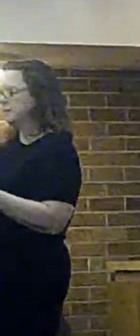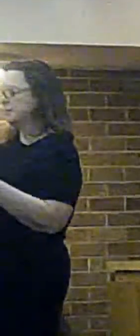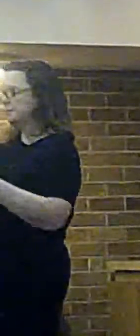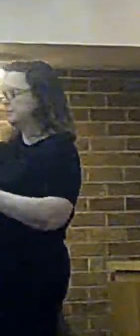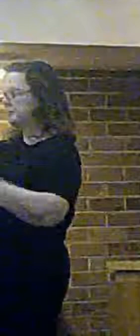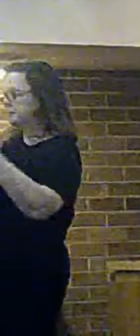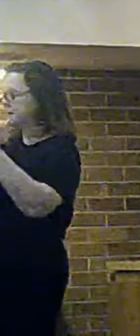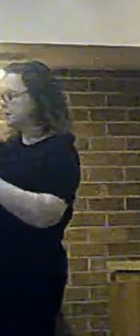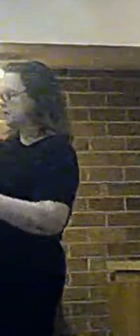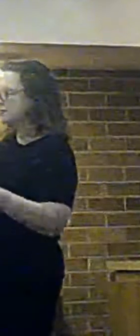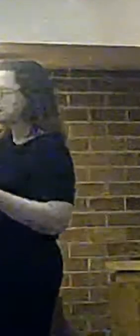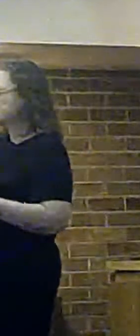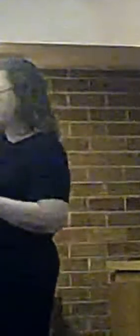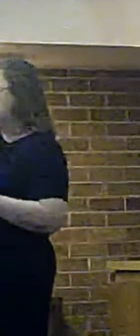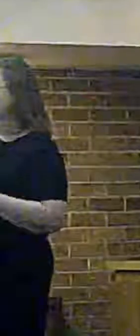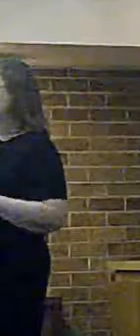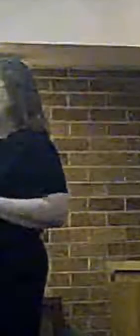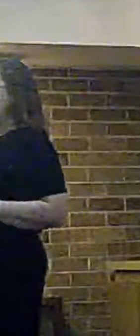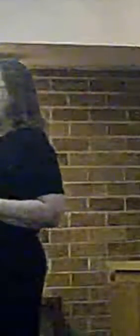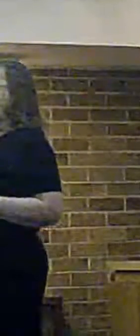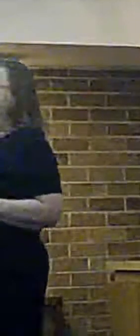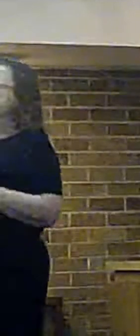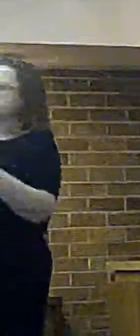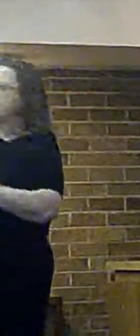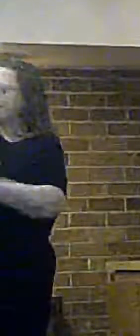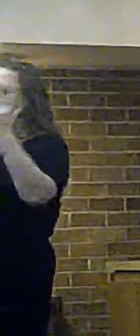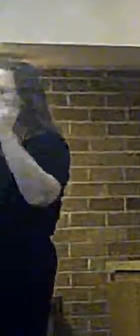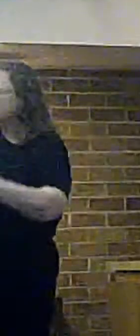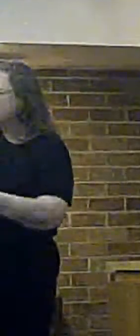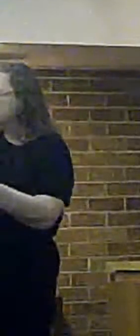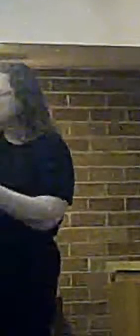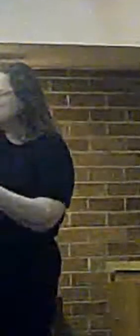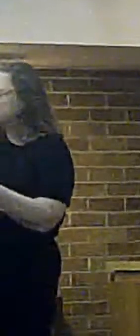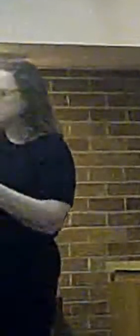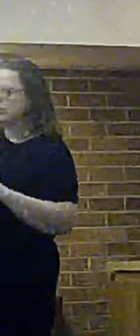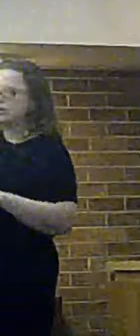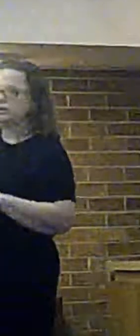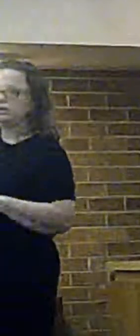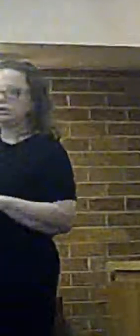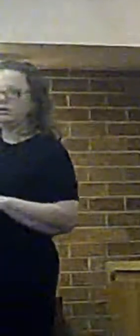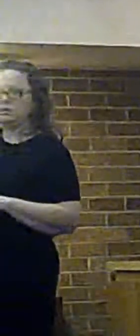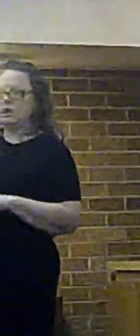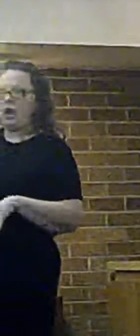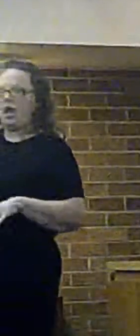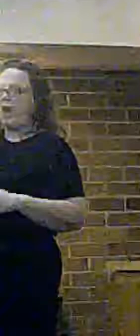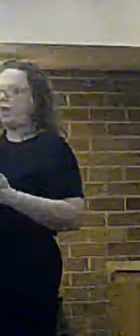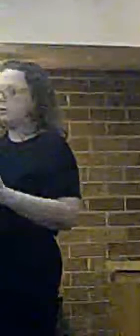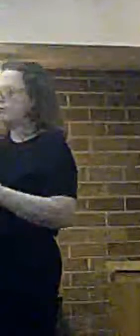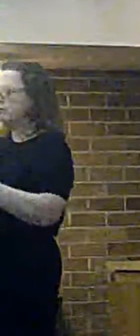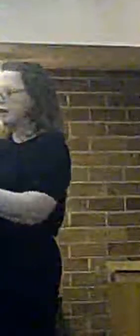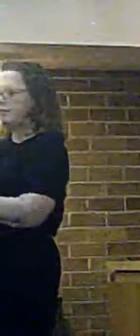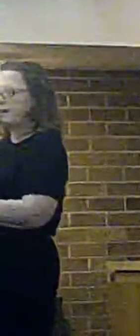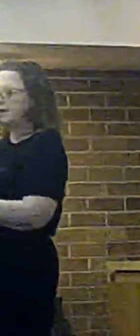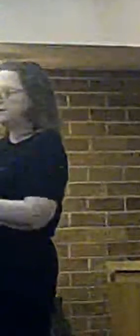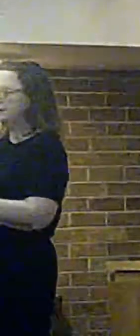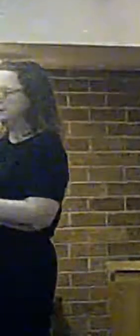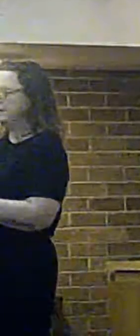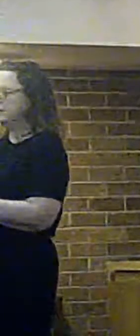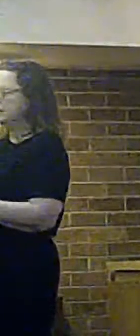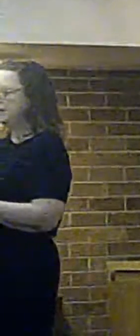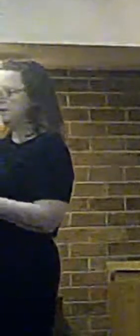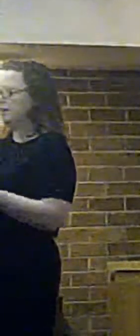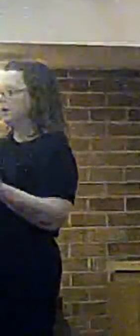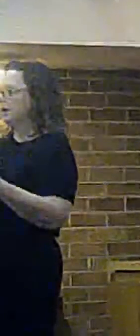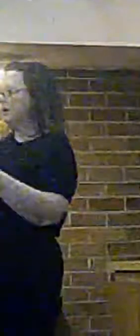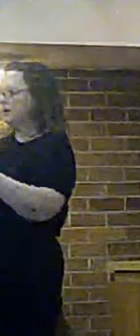to build the new fire station. I made it clear from the outset that I wouldn't recommend any station closures